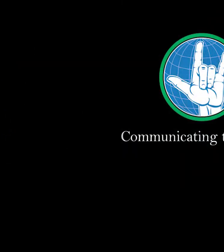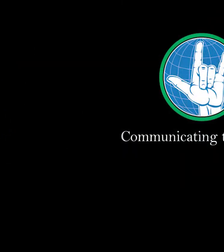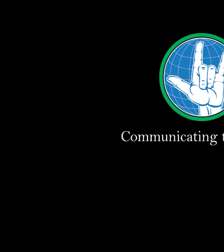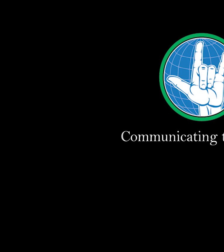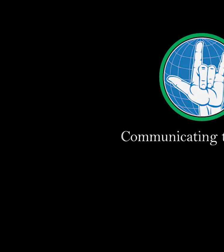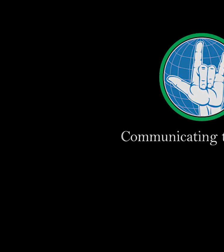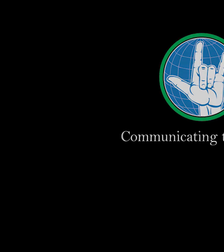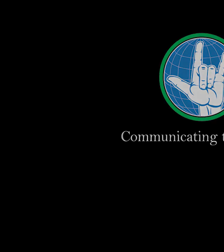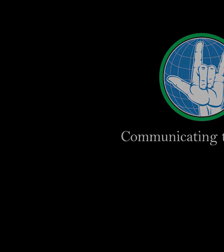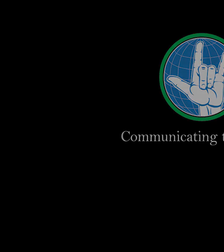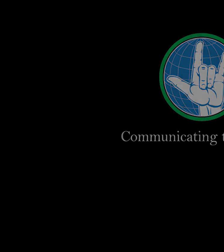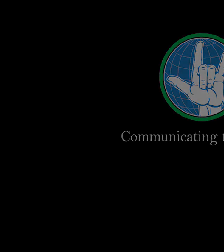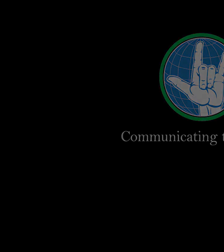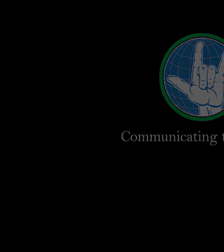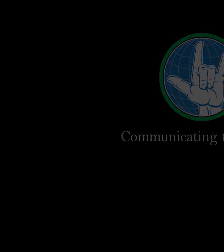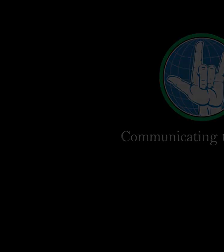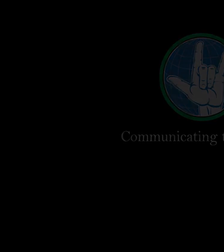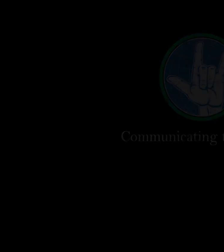the end